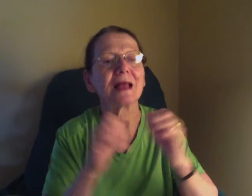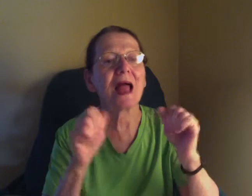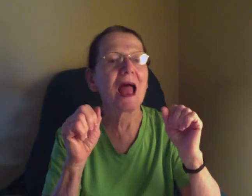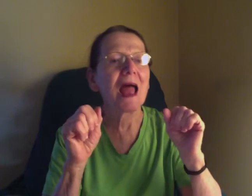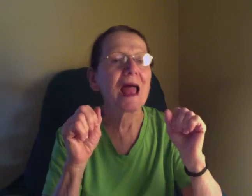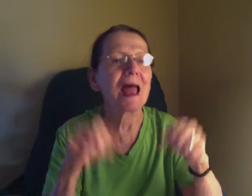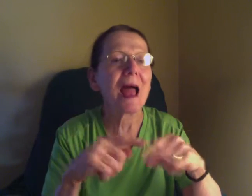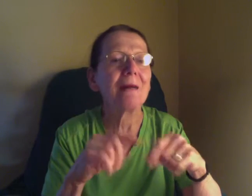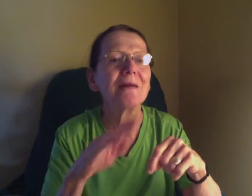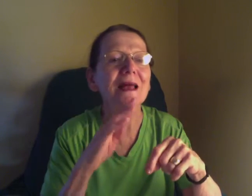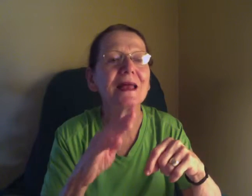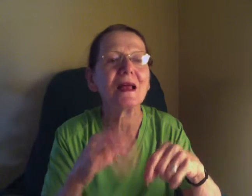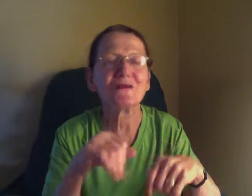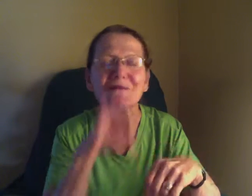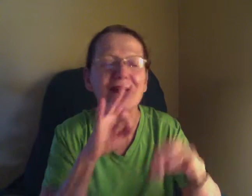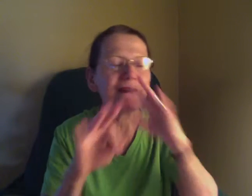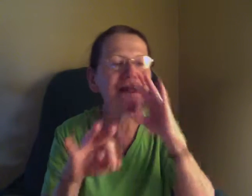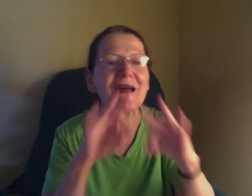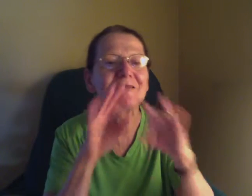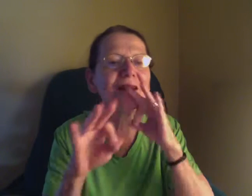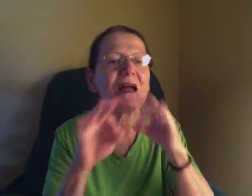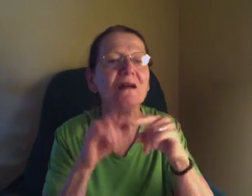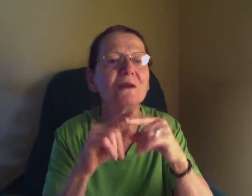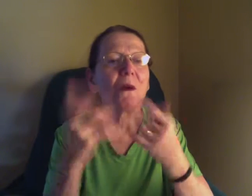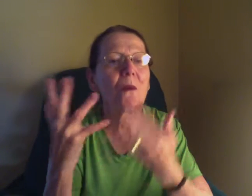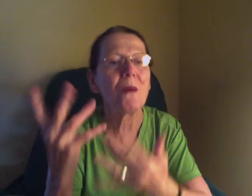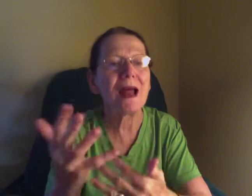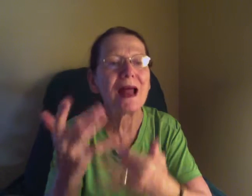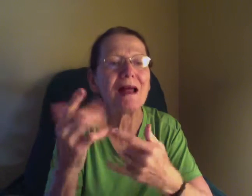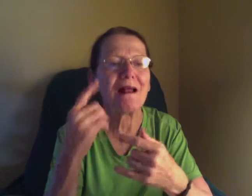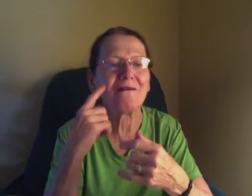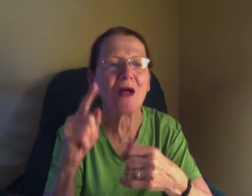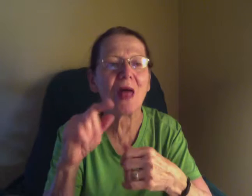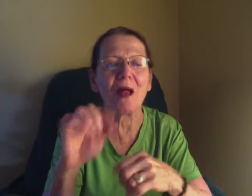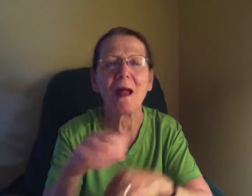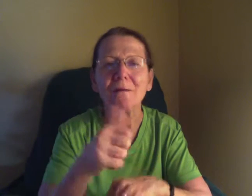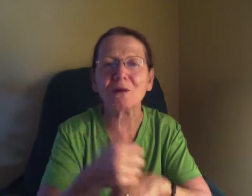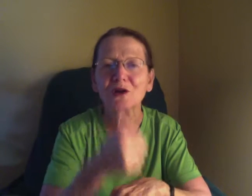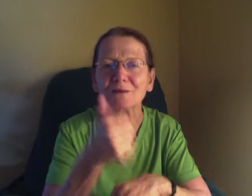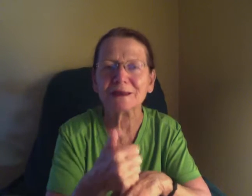I was like, oh, God, was like,